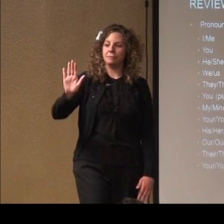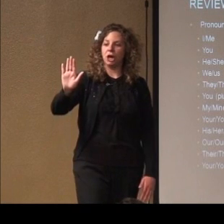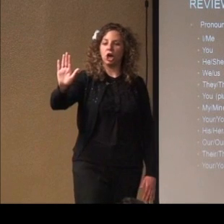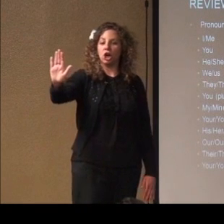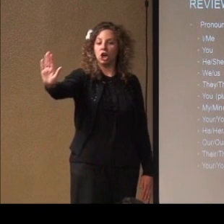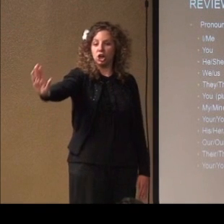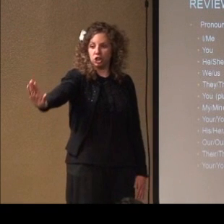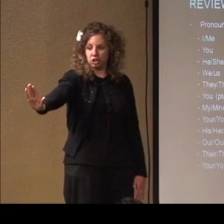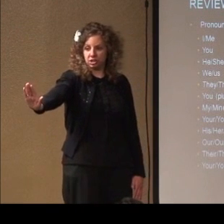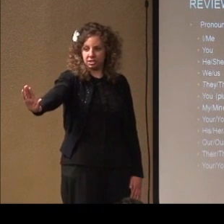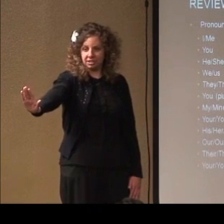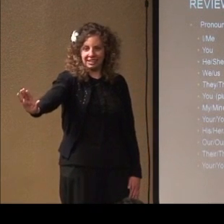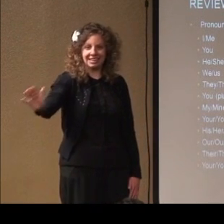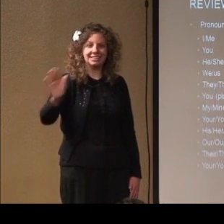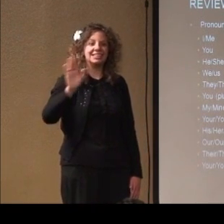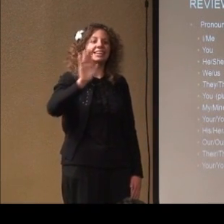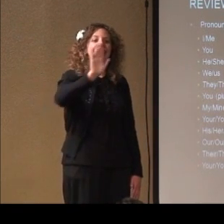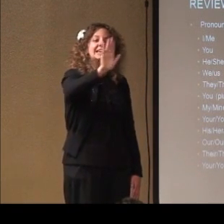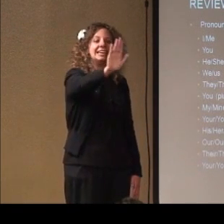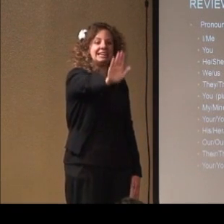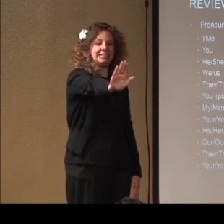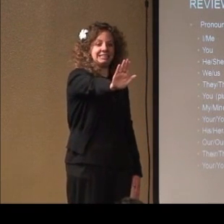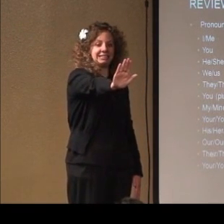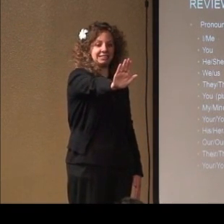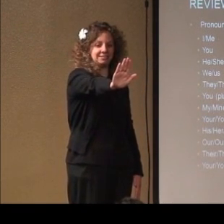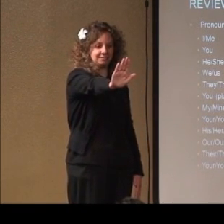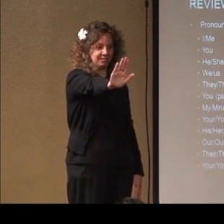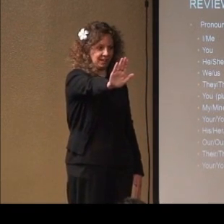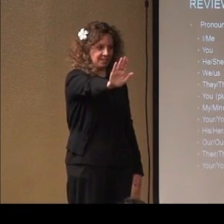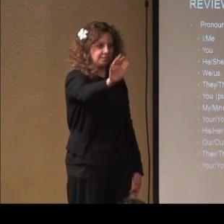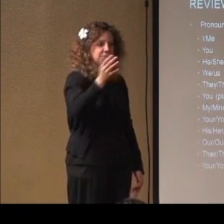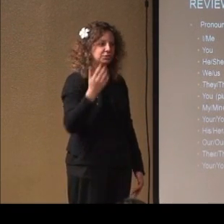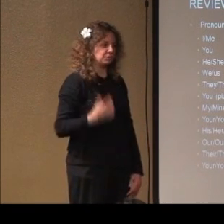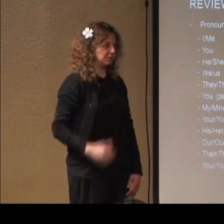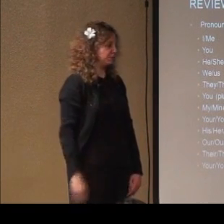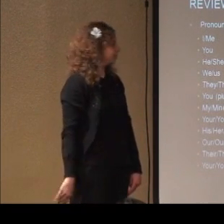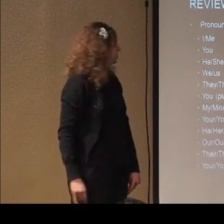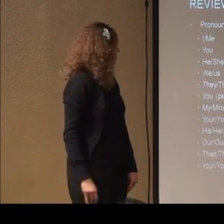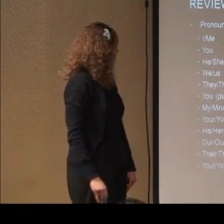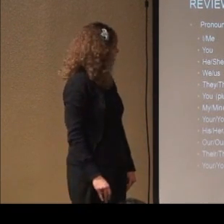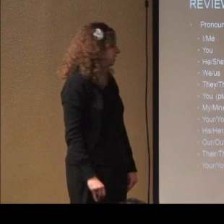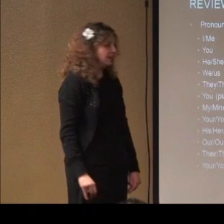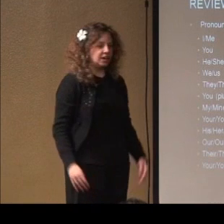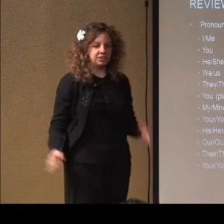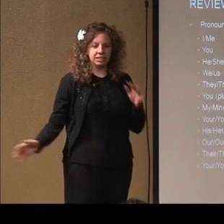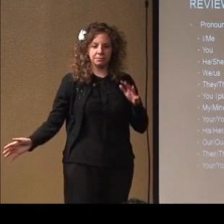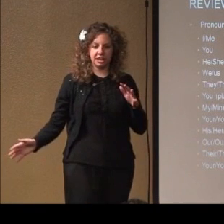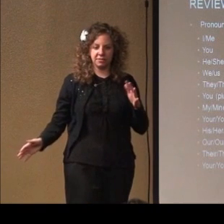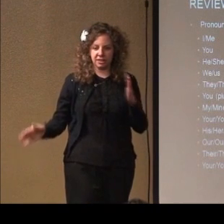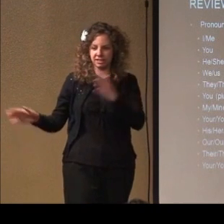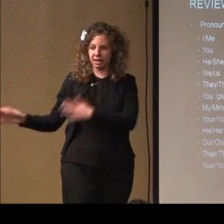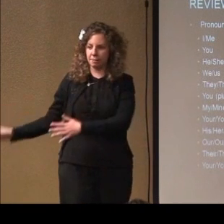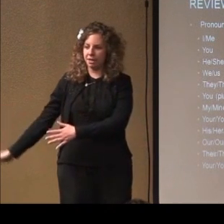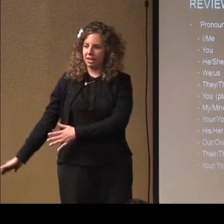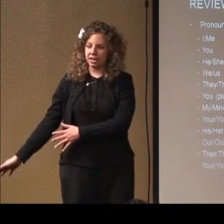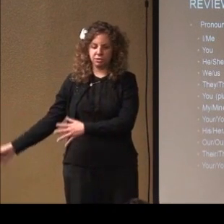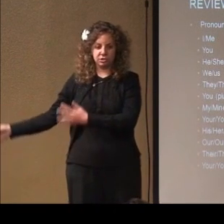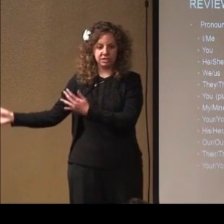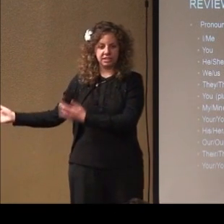be hers. It's his. Okay? We're just going to refer to it that way. And the same thing, if I set it up and I was going to say